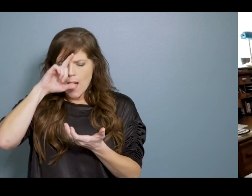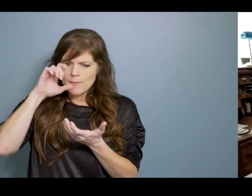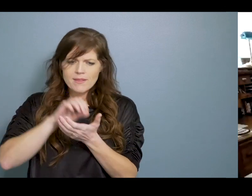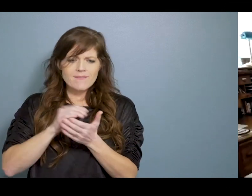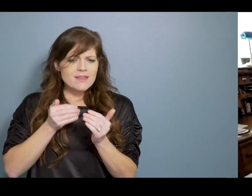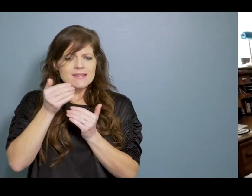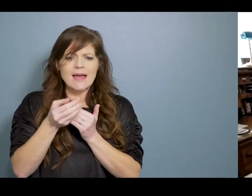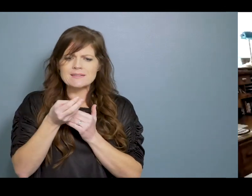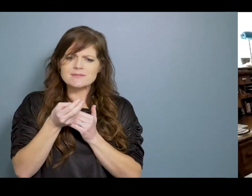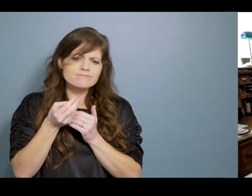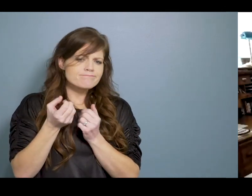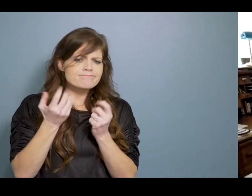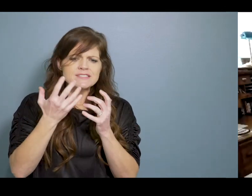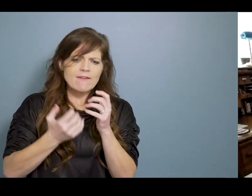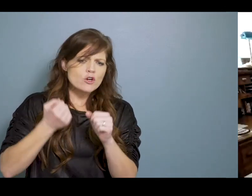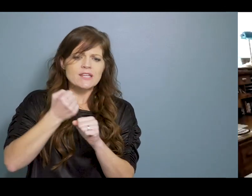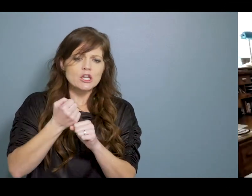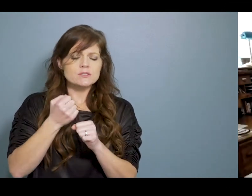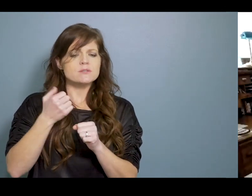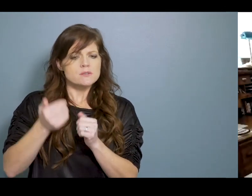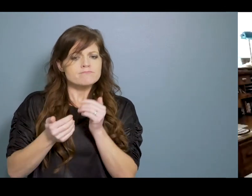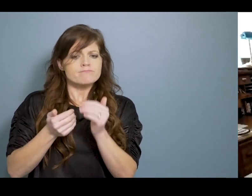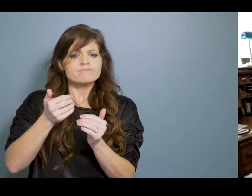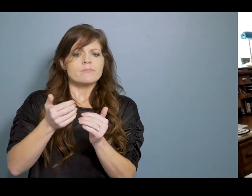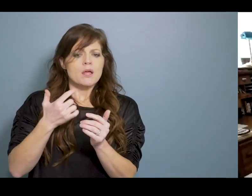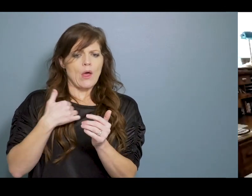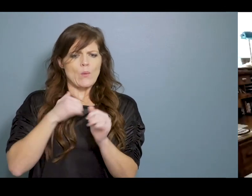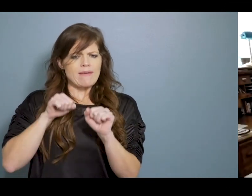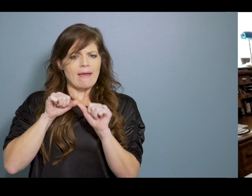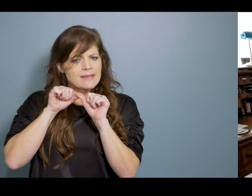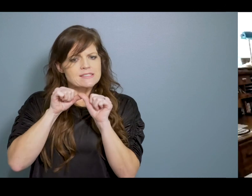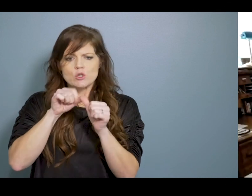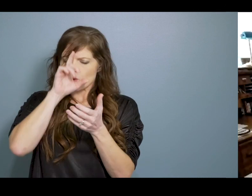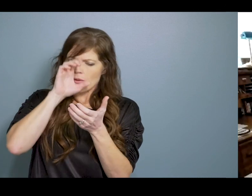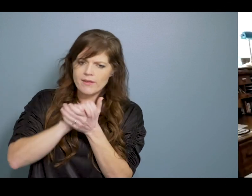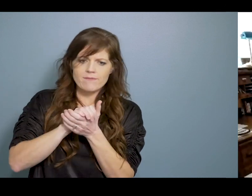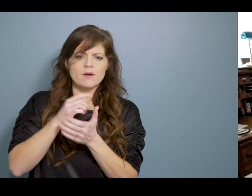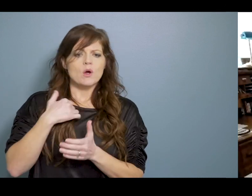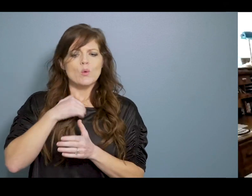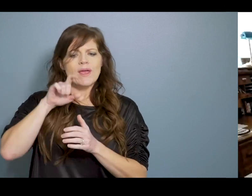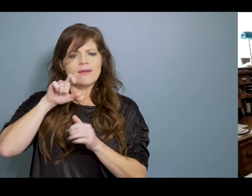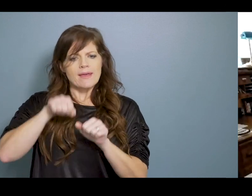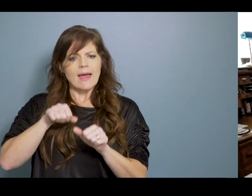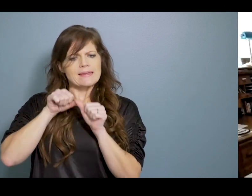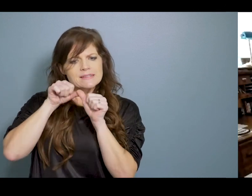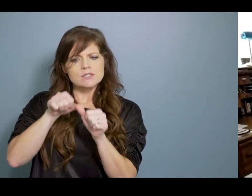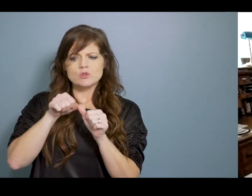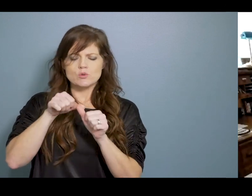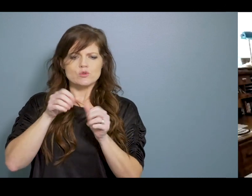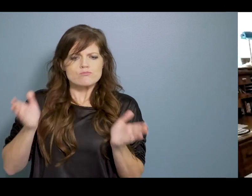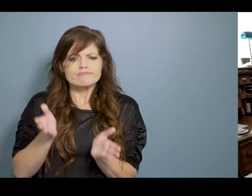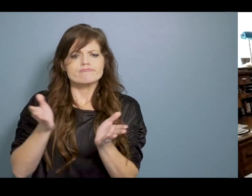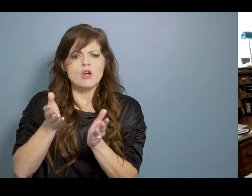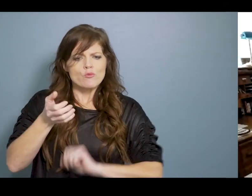years that are coming down the road, we have to continue to believe and we have to continue to reinforce with our people, faculty,